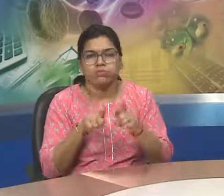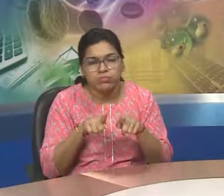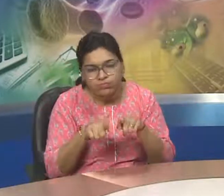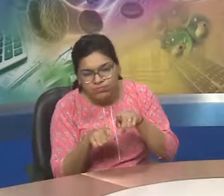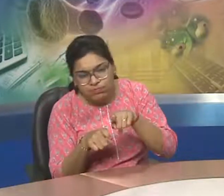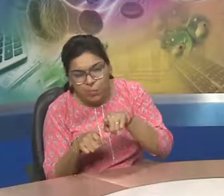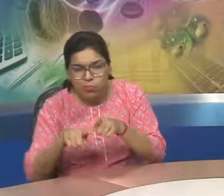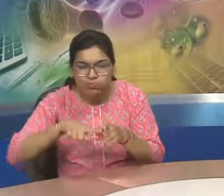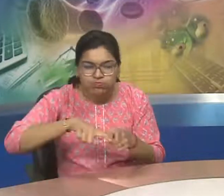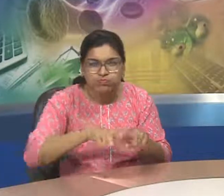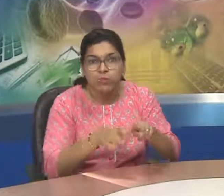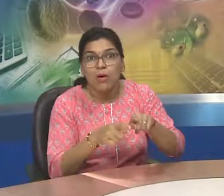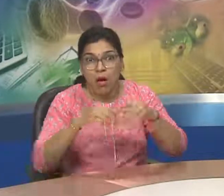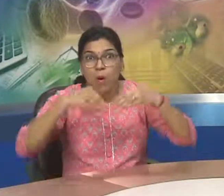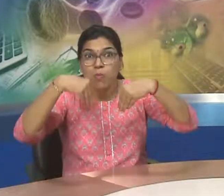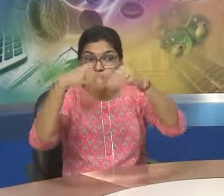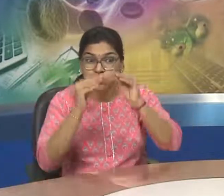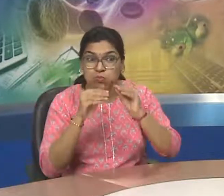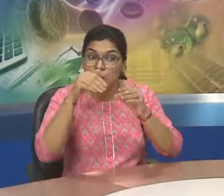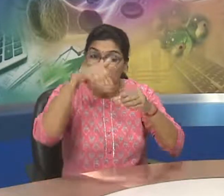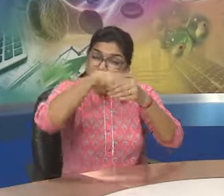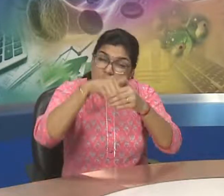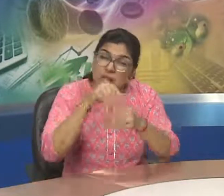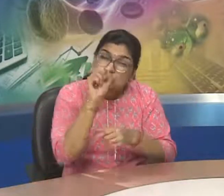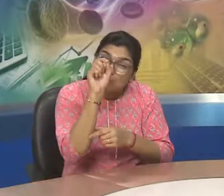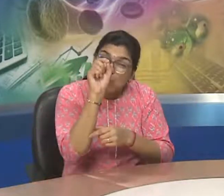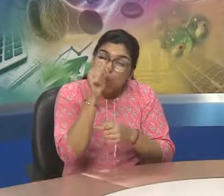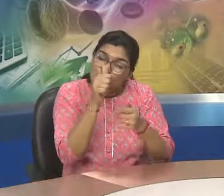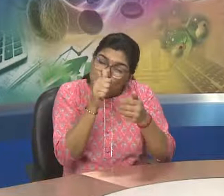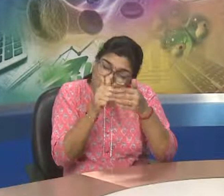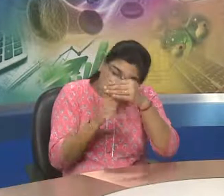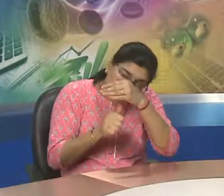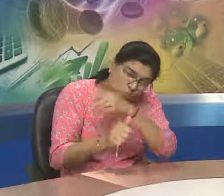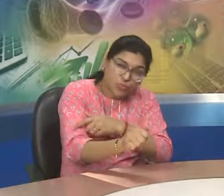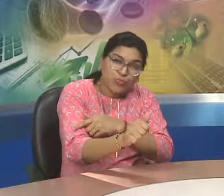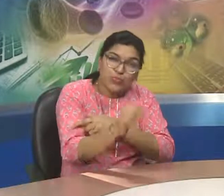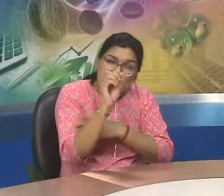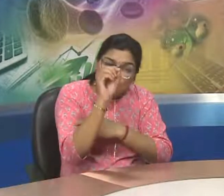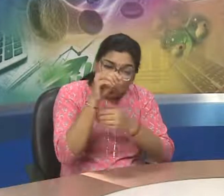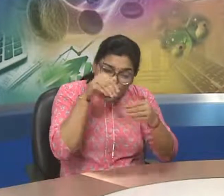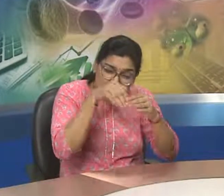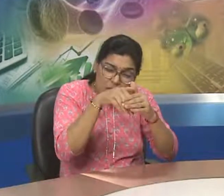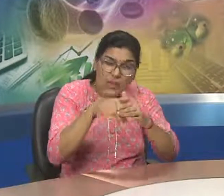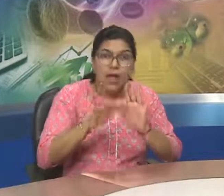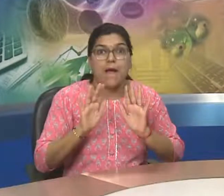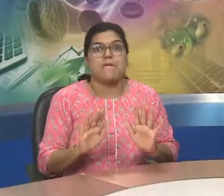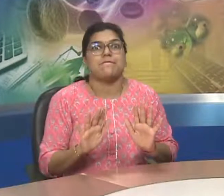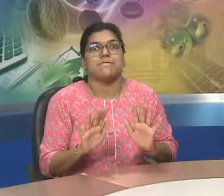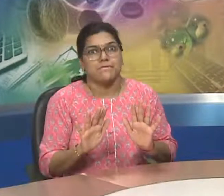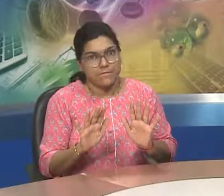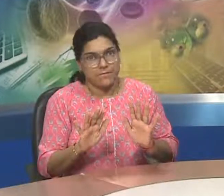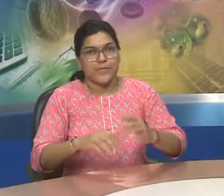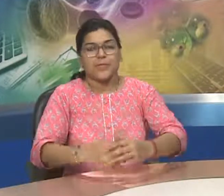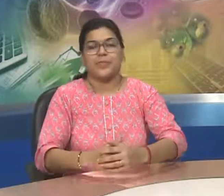They have their life under the soil and they live in